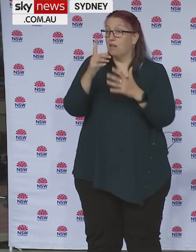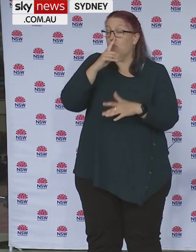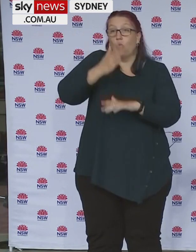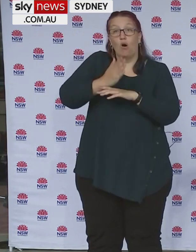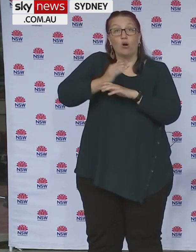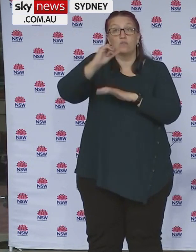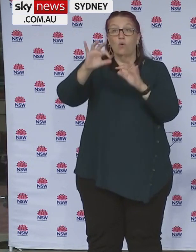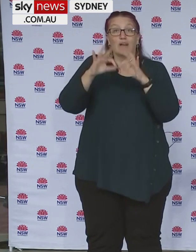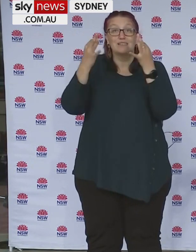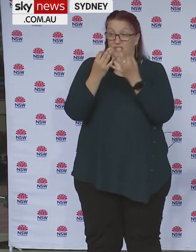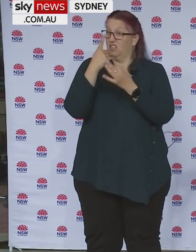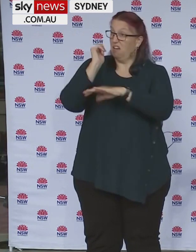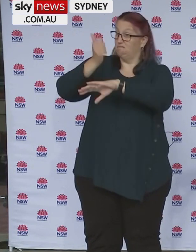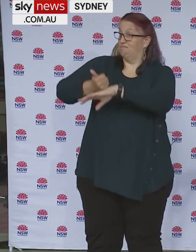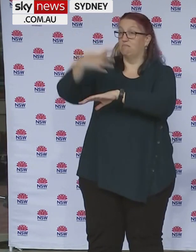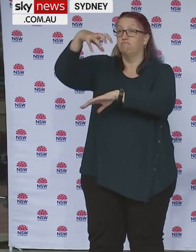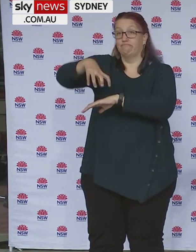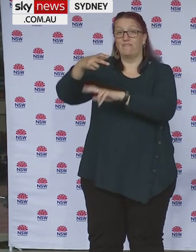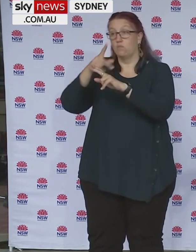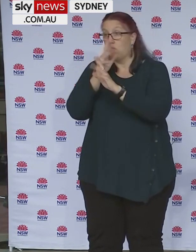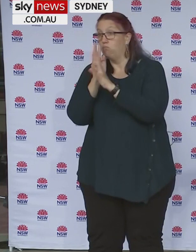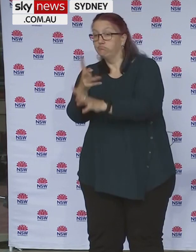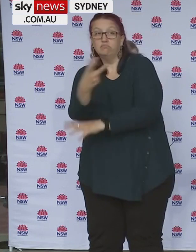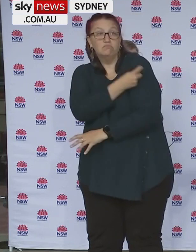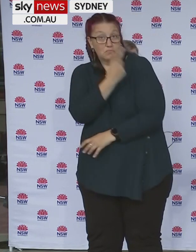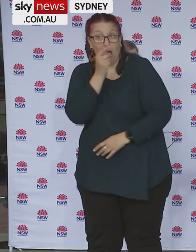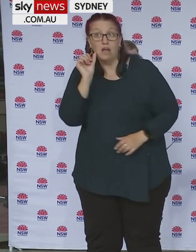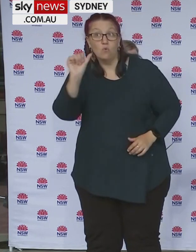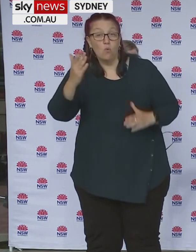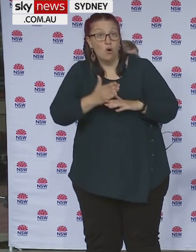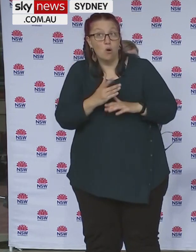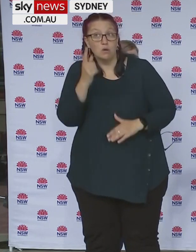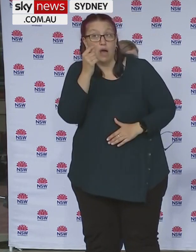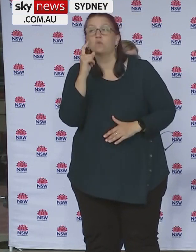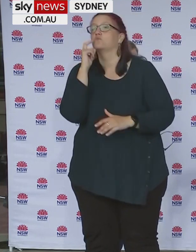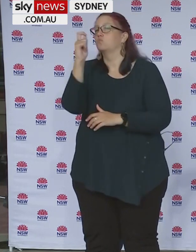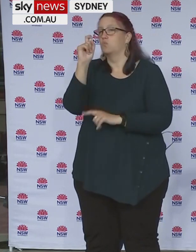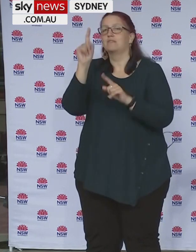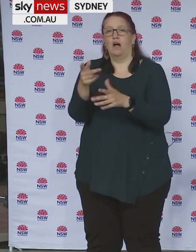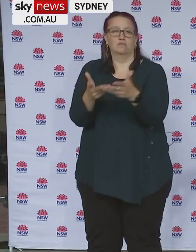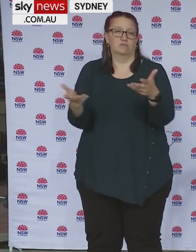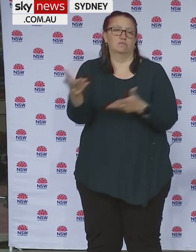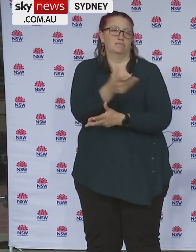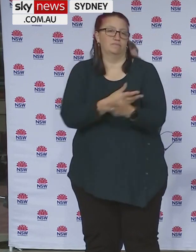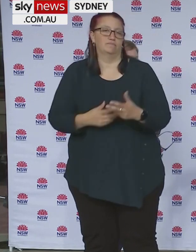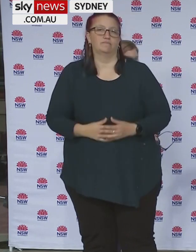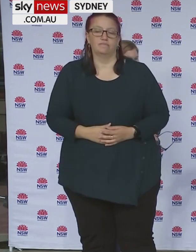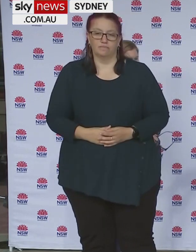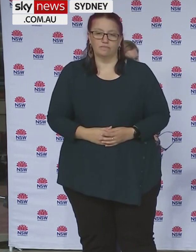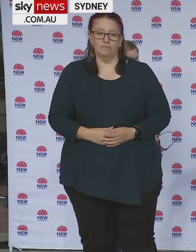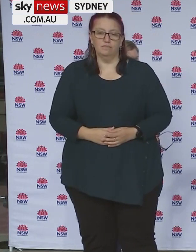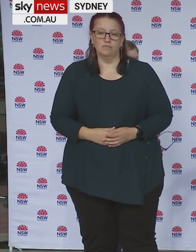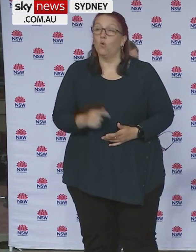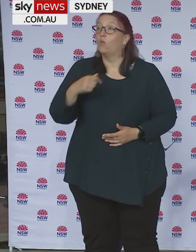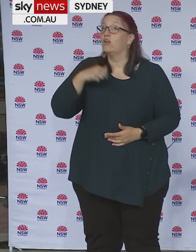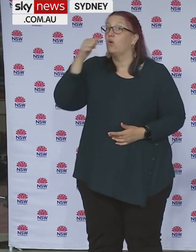well. But of course, we're also hoping more GPs will come online and that GPs will be able to scale up as well. And the Commonwealth, we understand, is